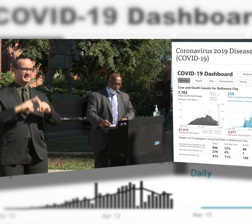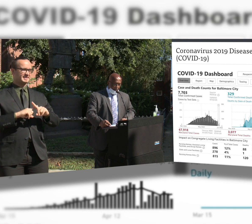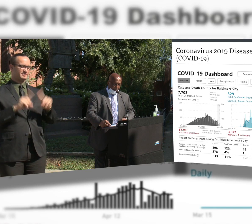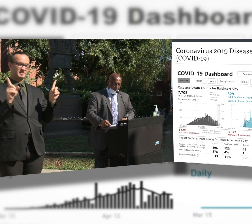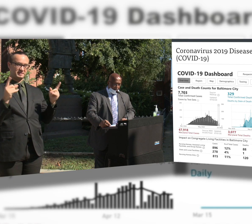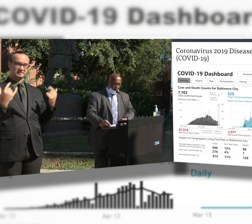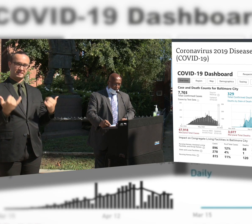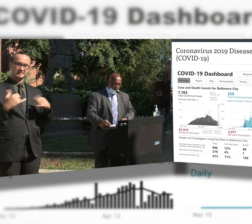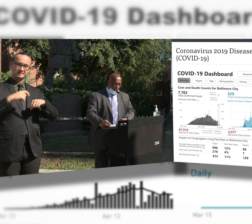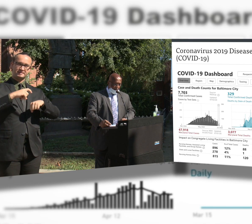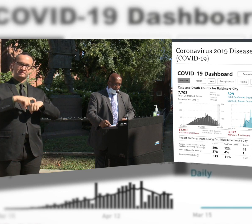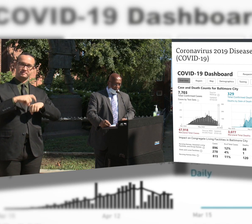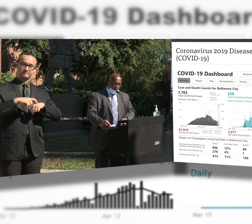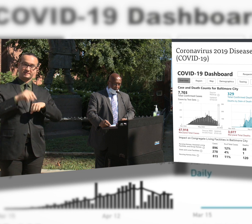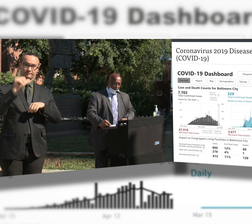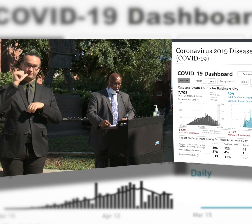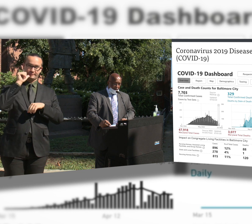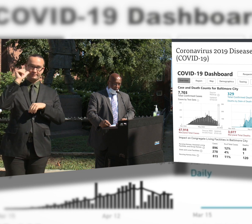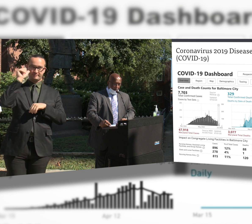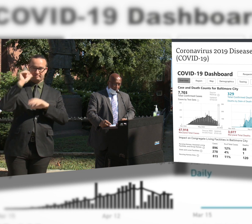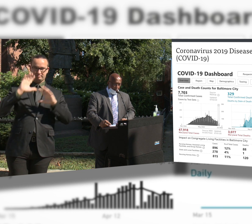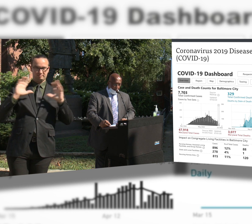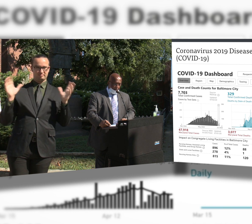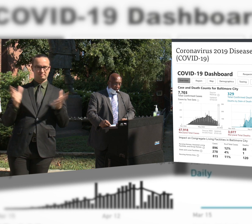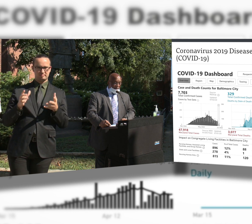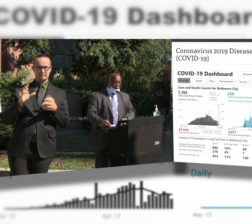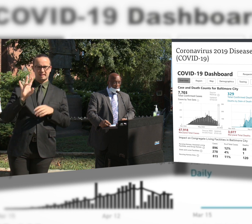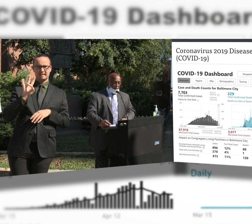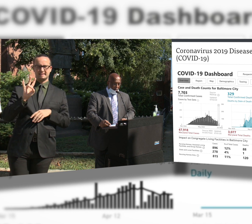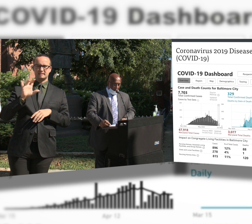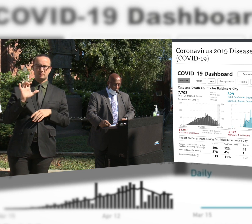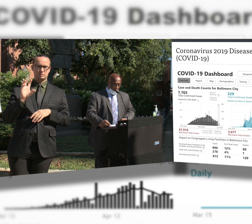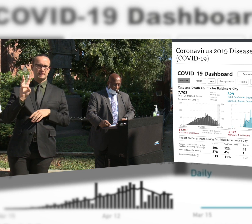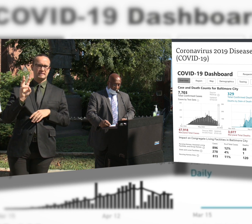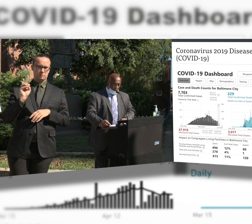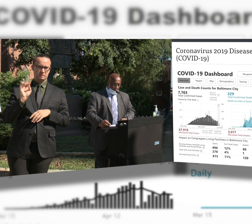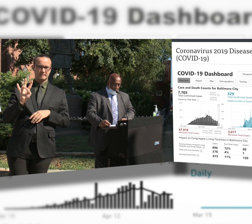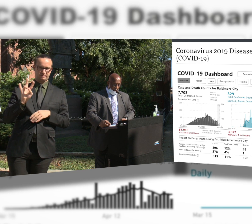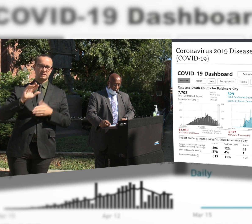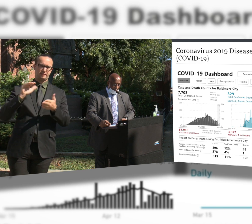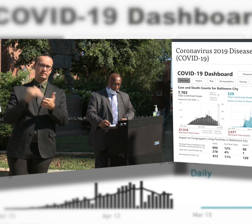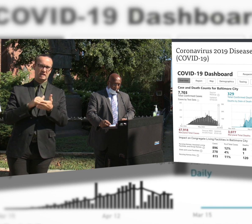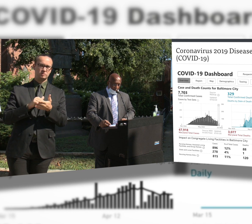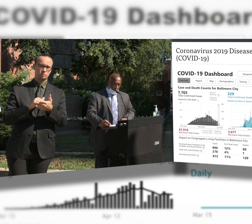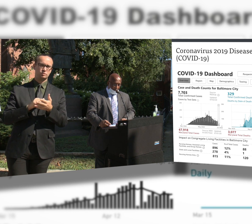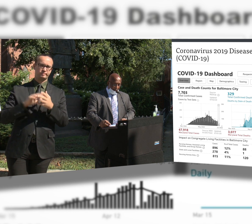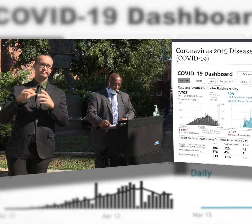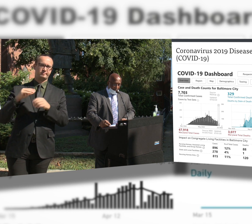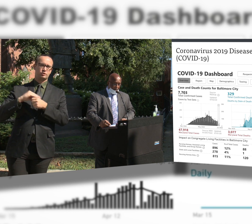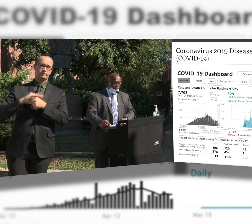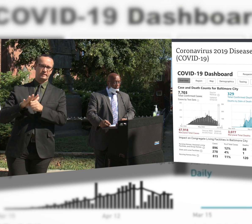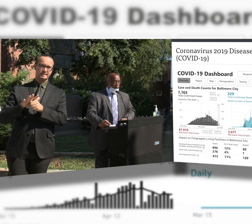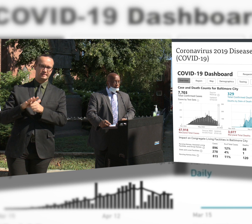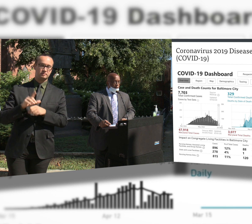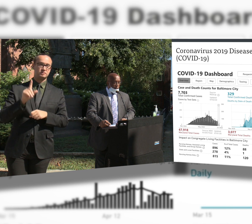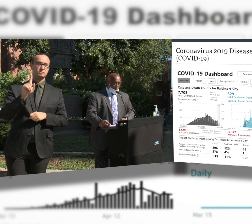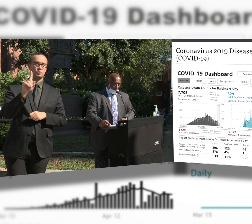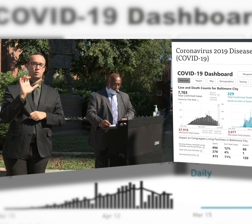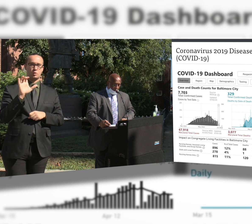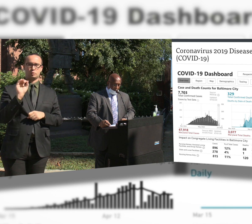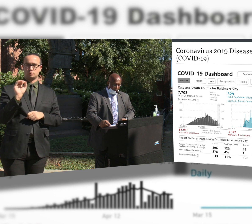yesterday, the city has 7,607 reported cases, 106 people hospitalized with COVID-19,